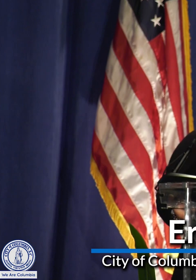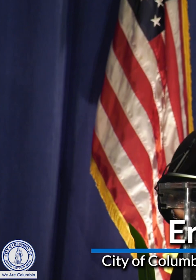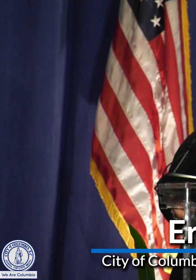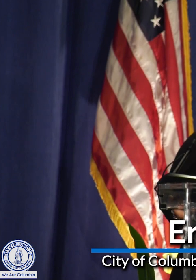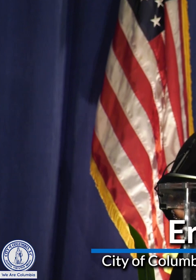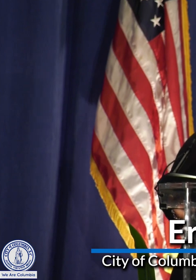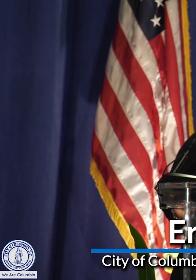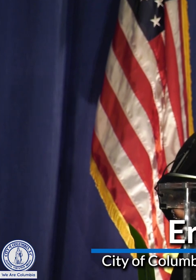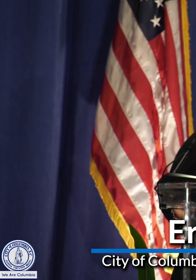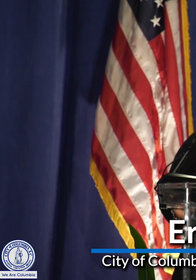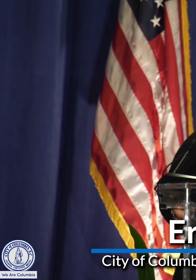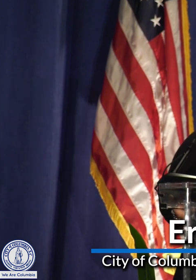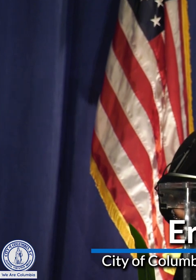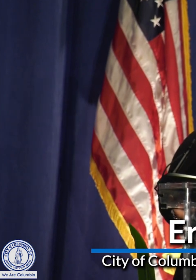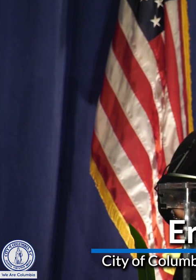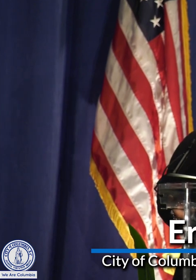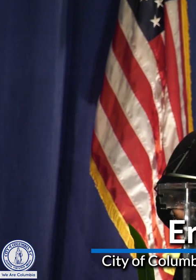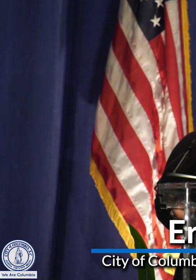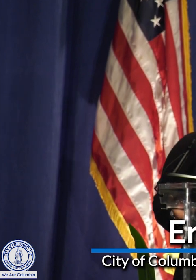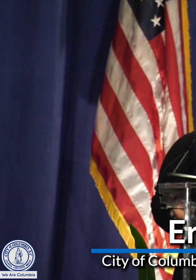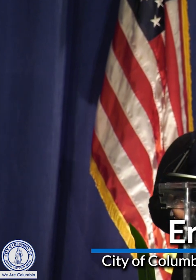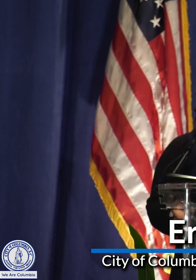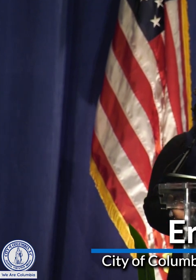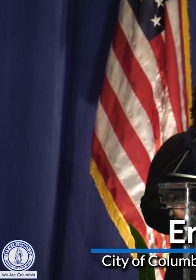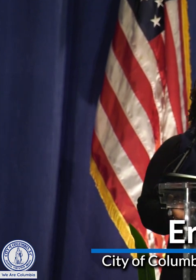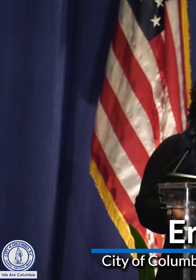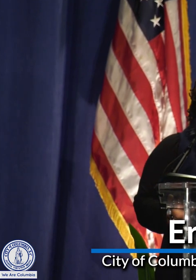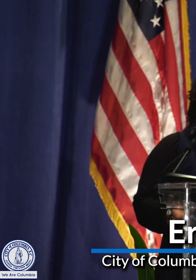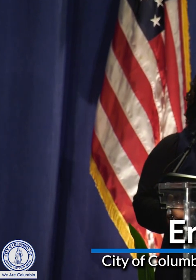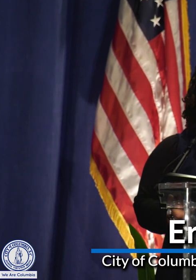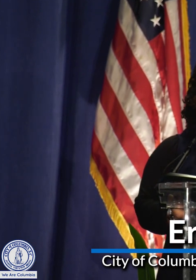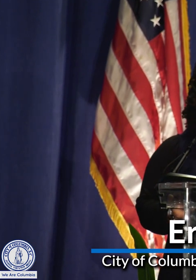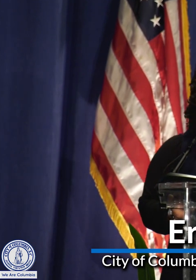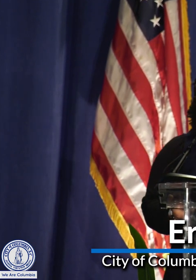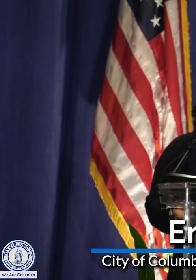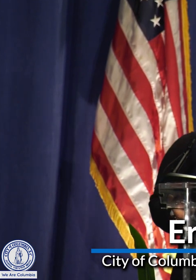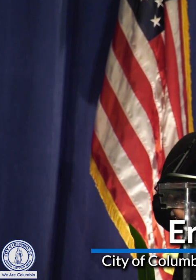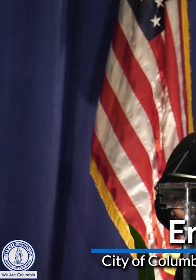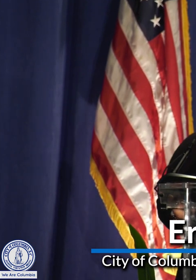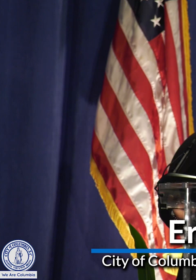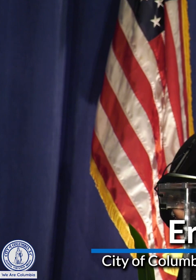Well, thank you. Thank you. All right.